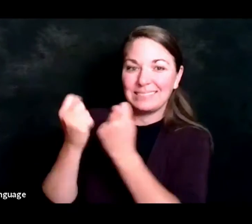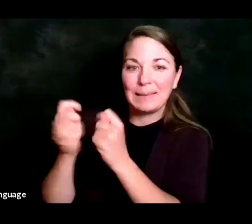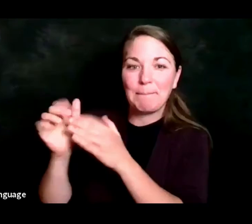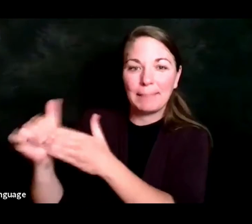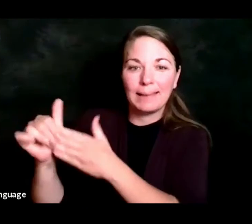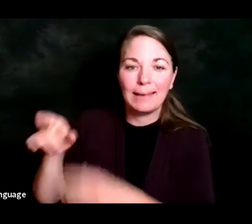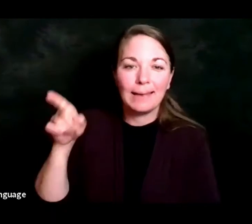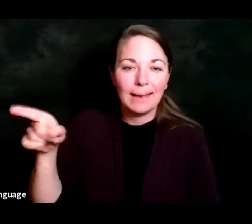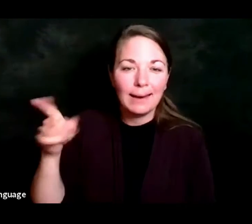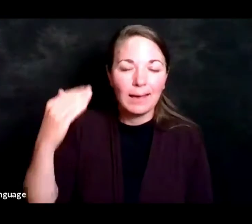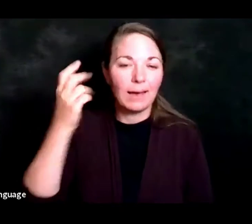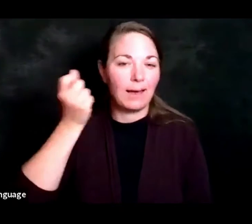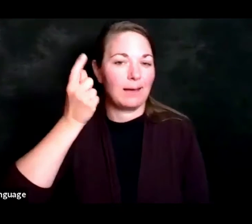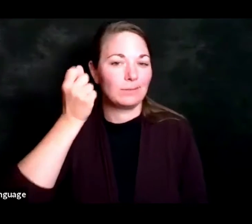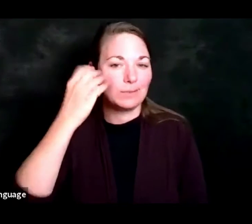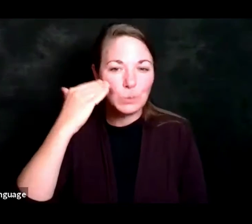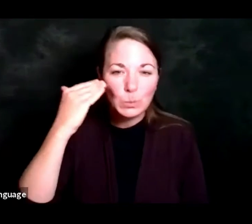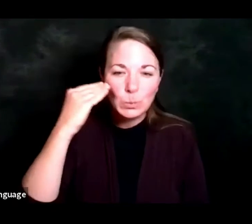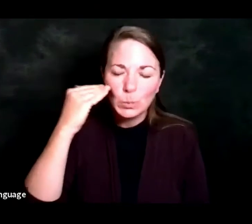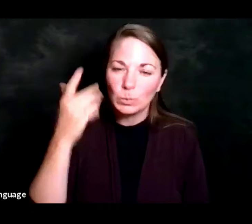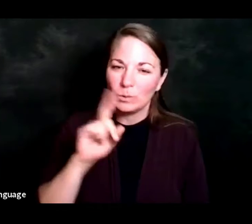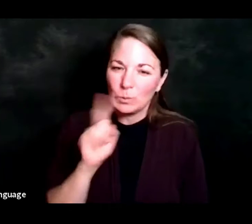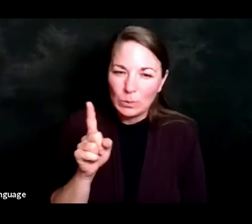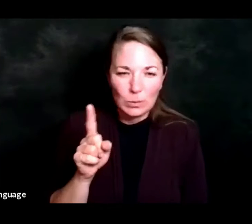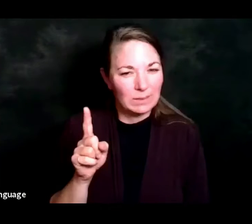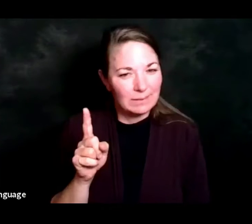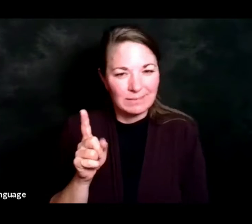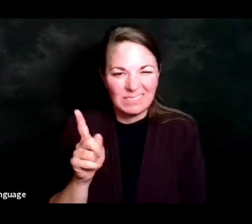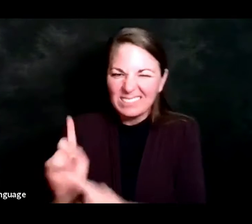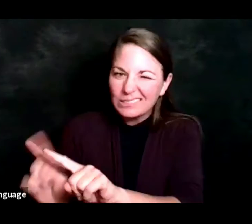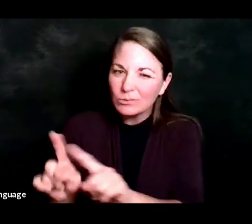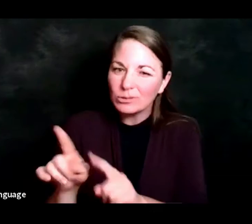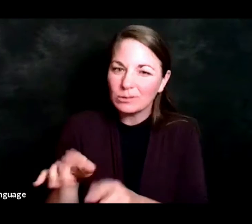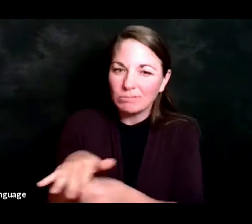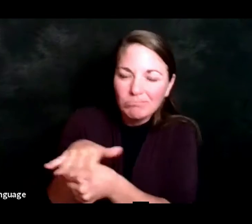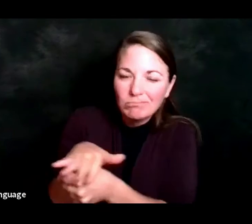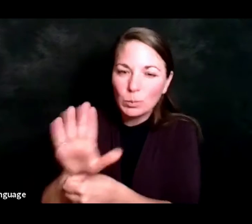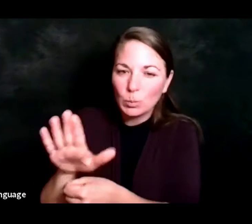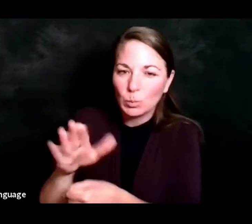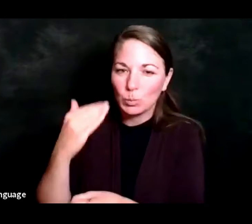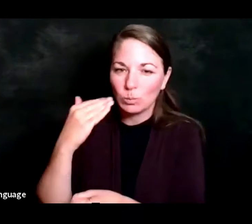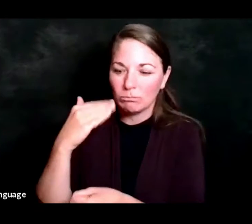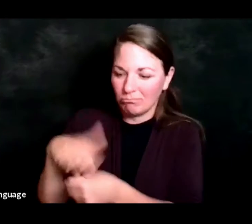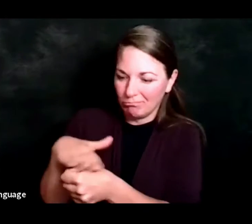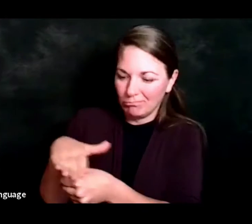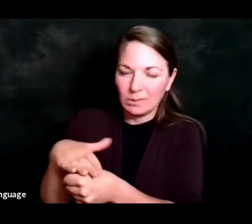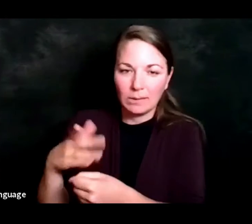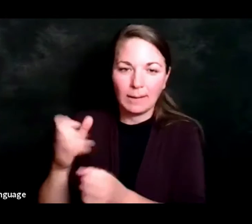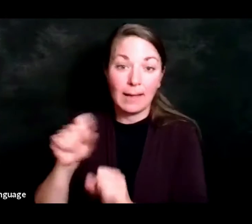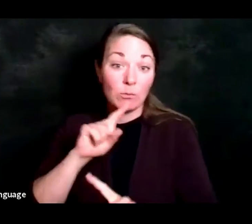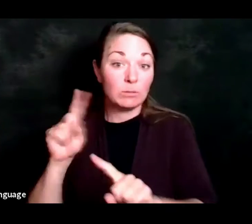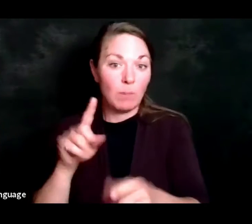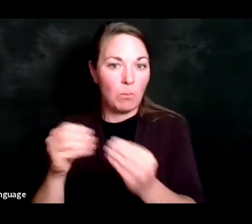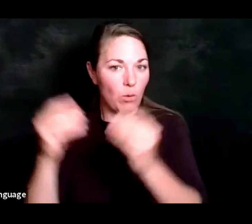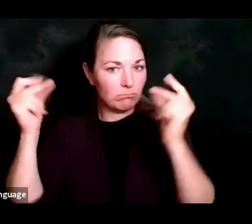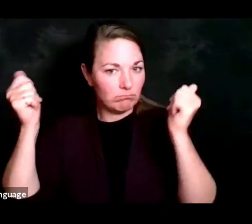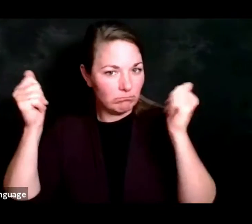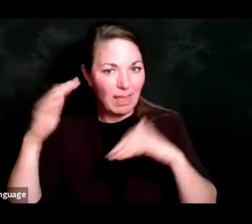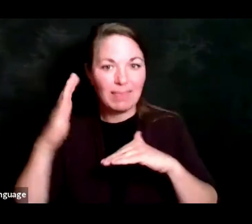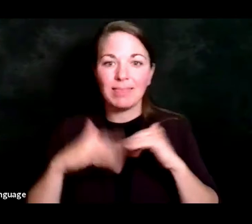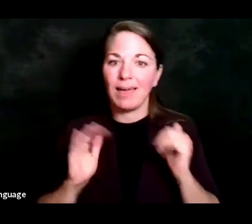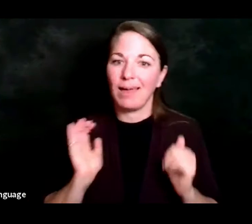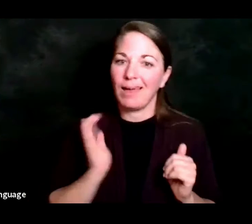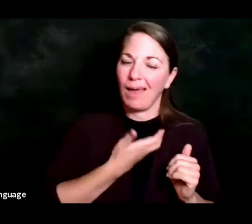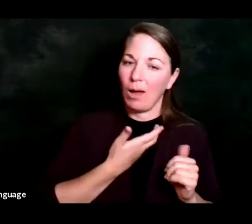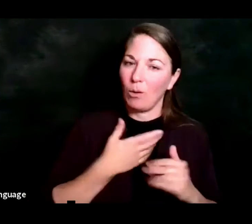the nuances and relationships in your area and will often be able to respond to trainings or other requests more quickly than we can at the